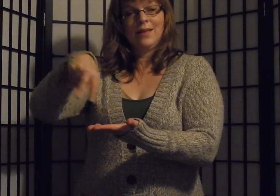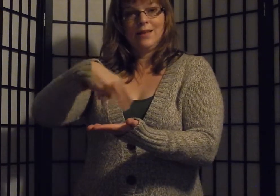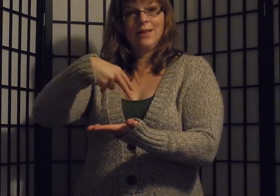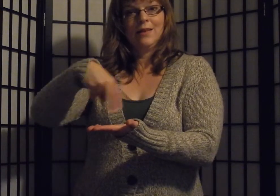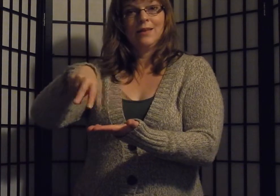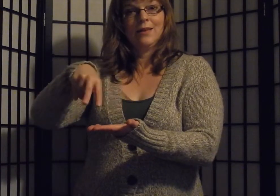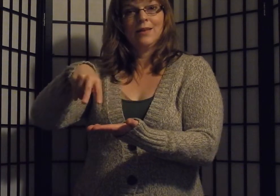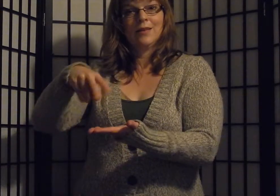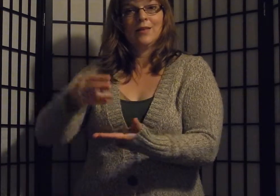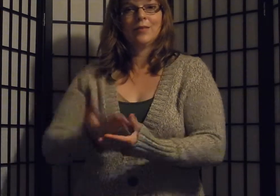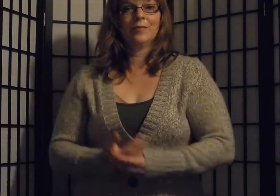Dancing.